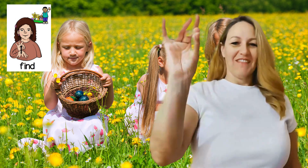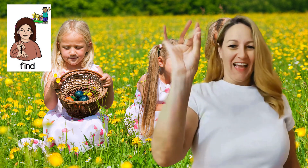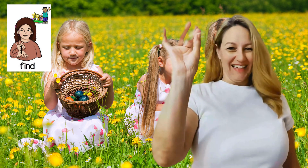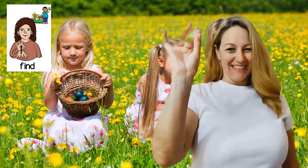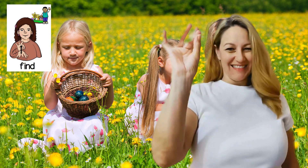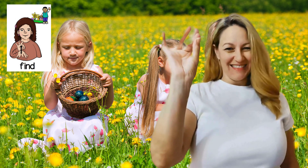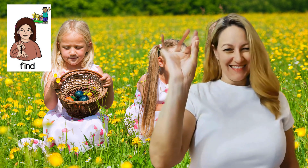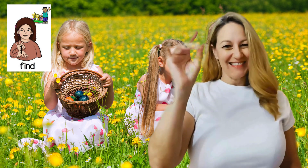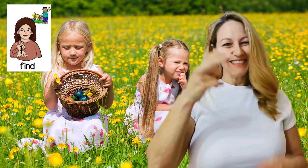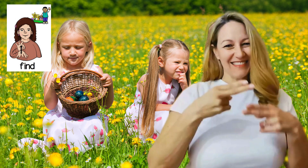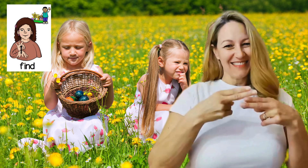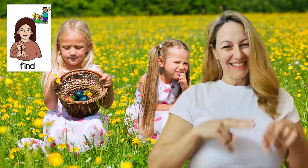them.